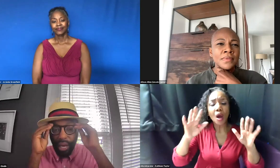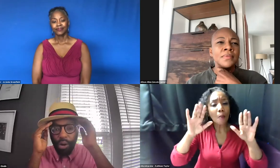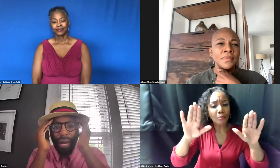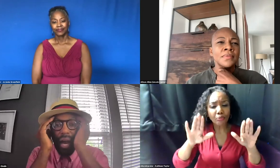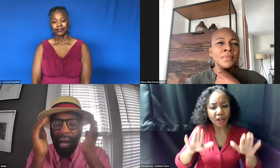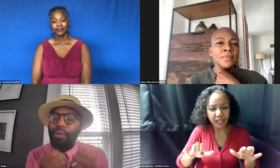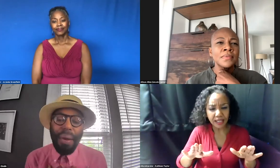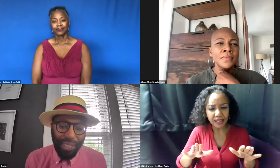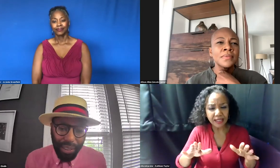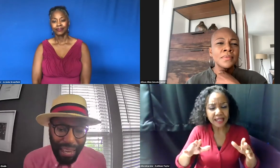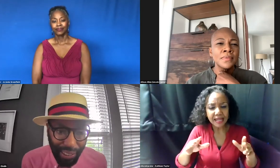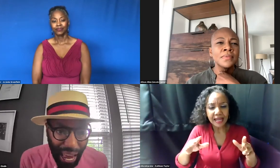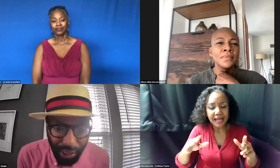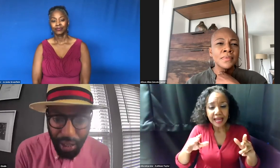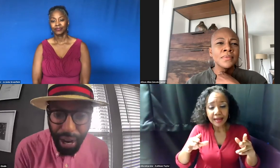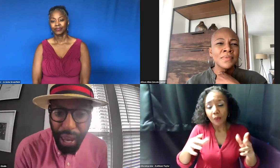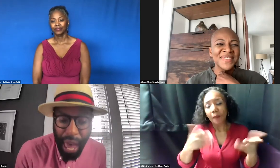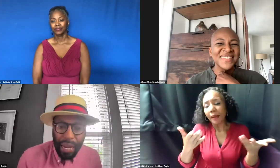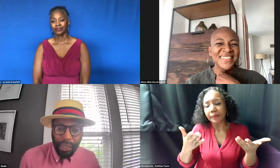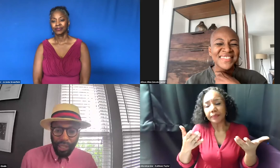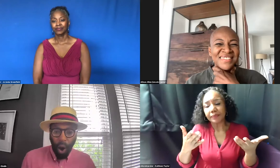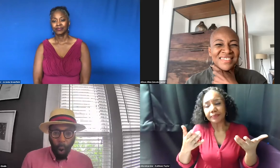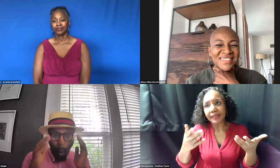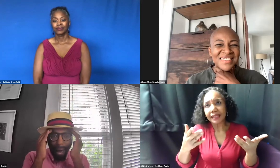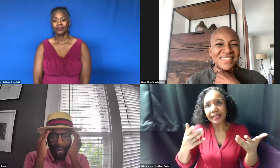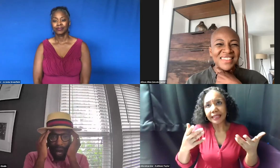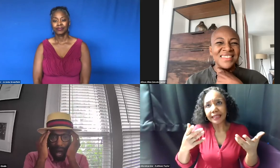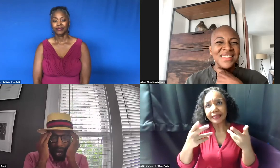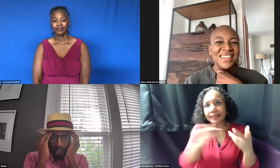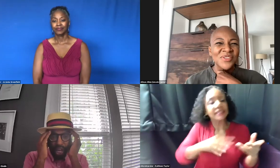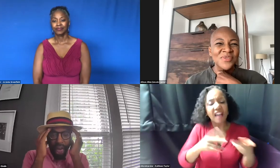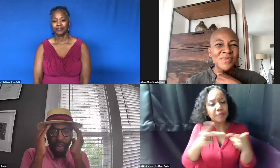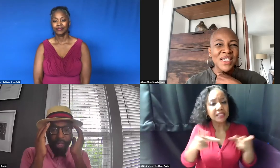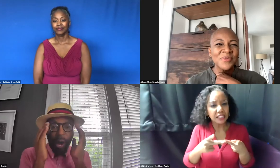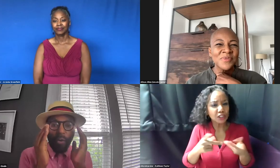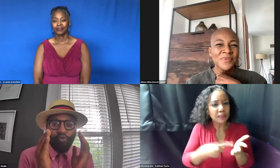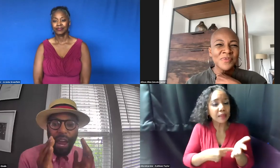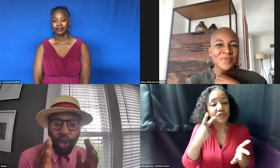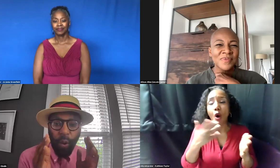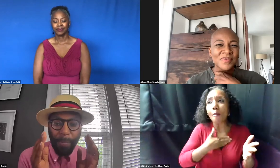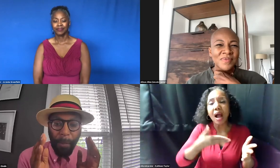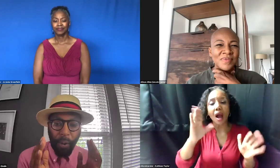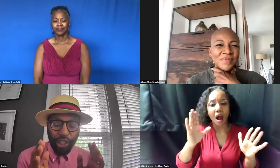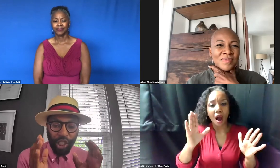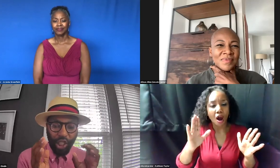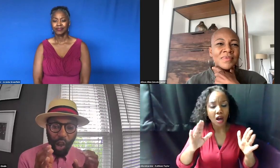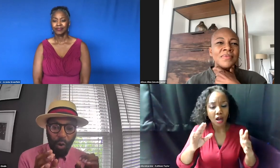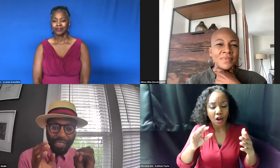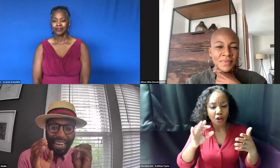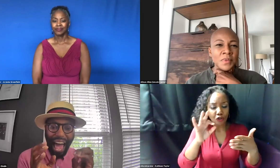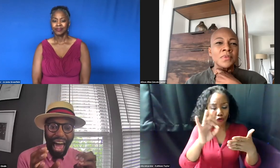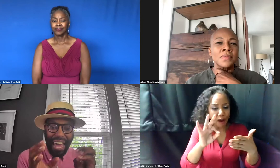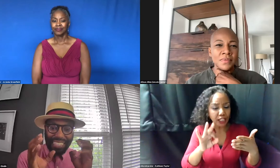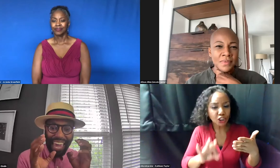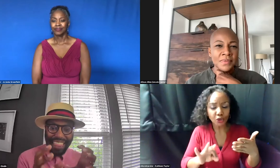and you just say, oh my God, like, well, maybe it's just me as a science geek, right? And I just say, oh my gosh, the ratio and proportion to